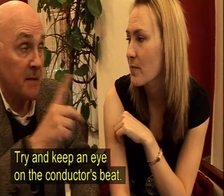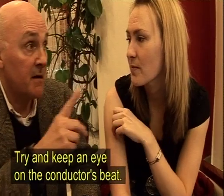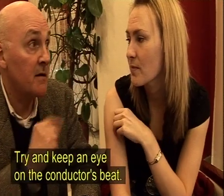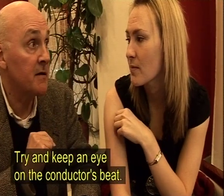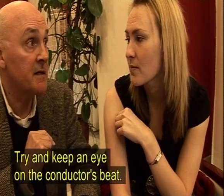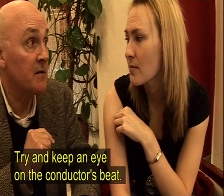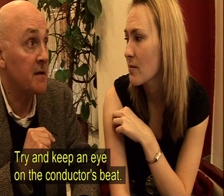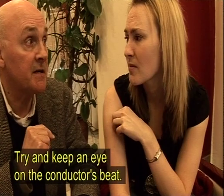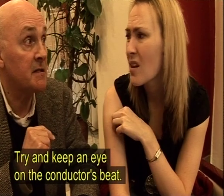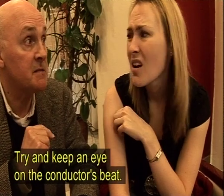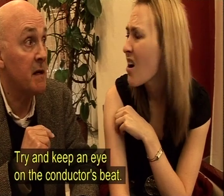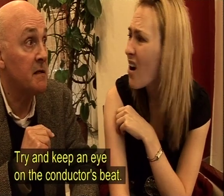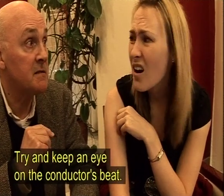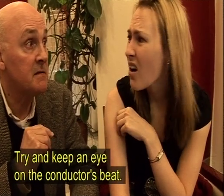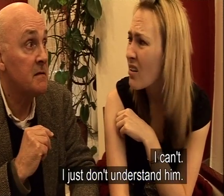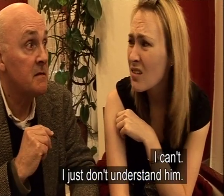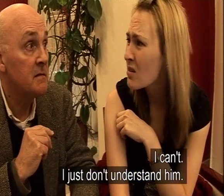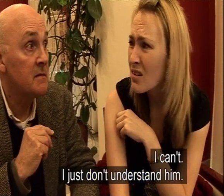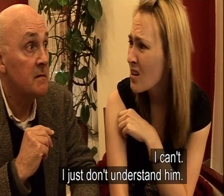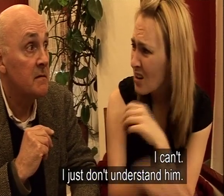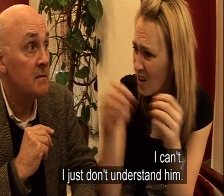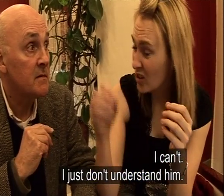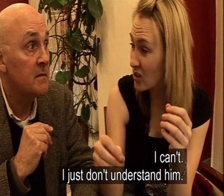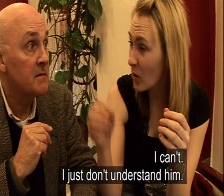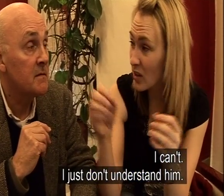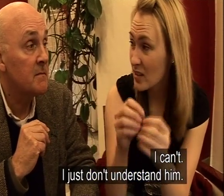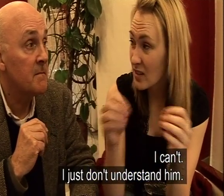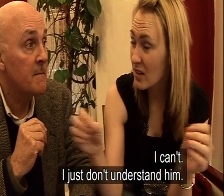Try and keep an eye on it while the conductor's beat.